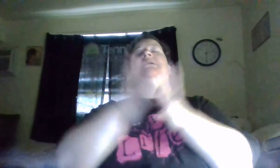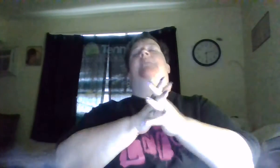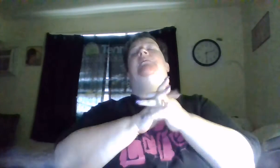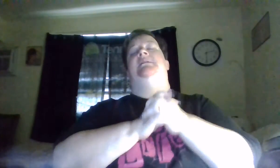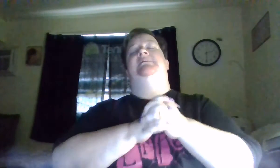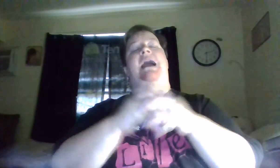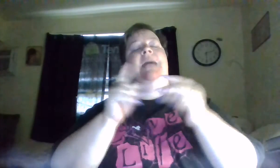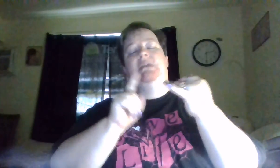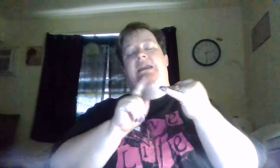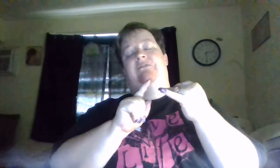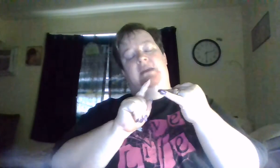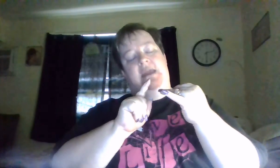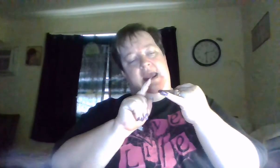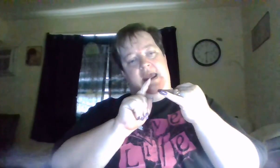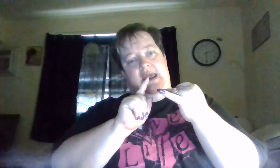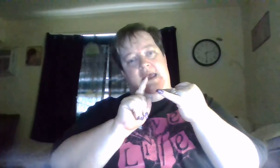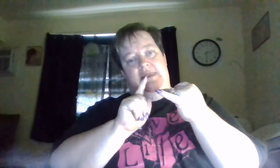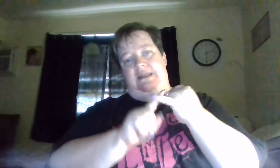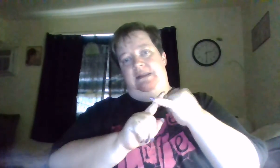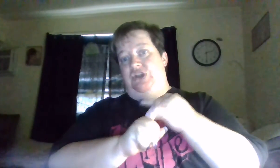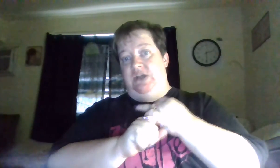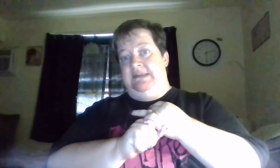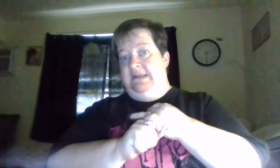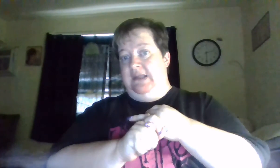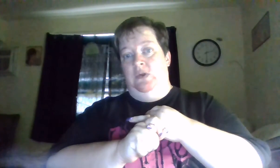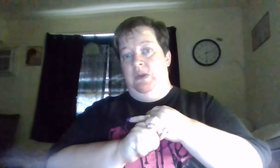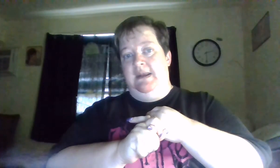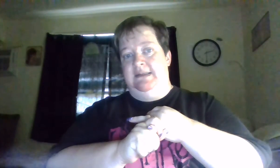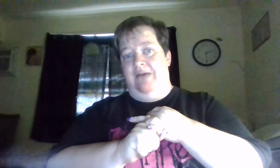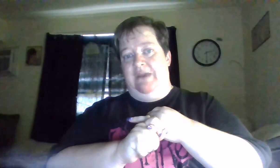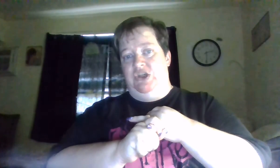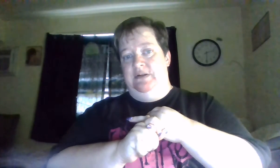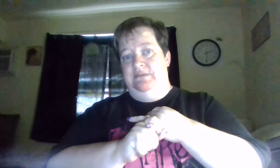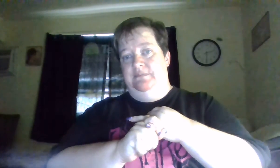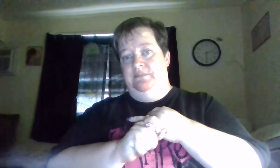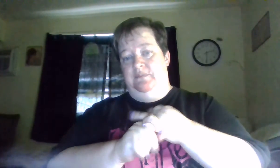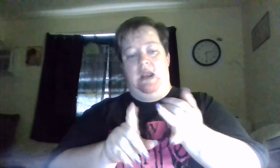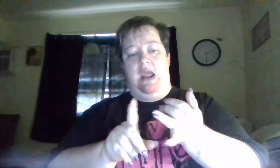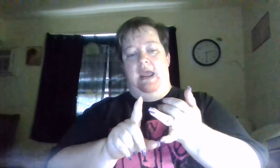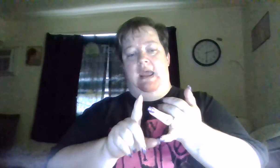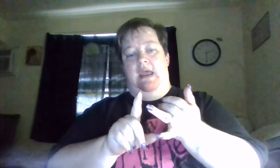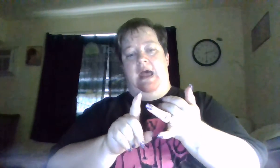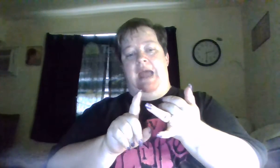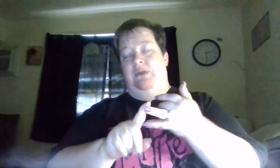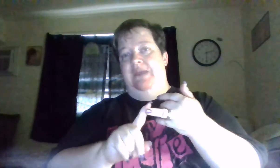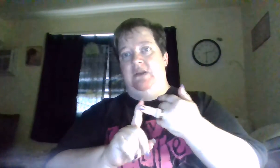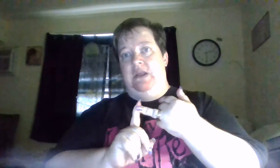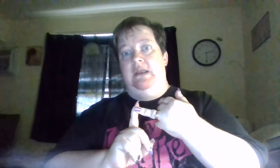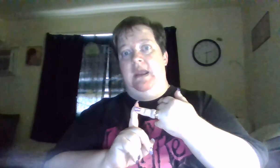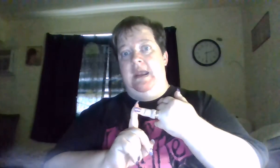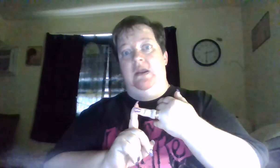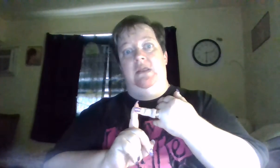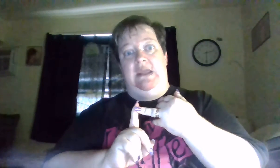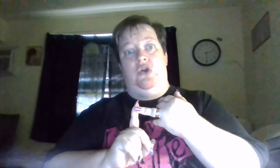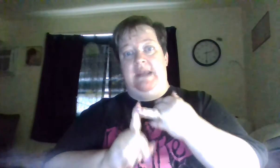up and say, "I believe that Jesus is the only way to salvation. I believe in the